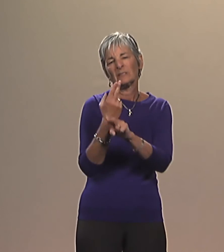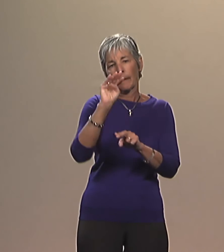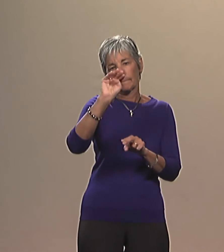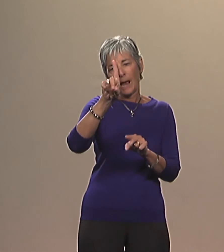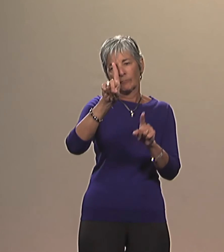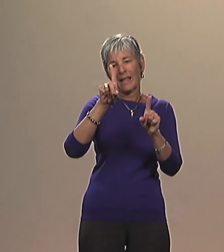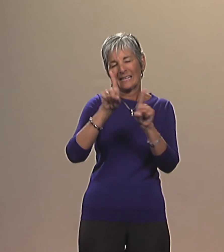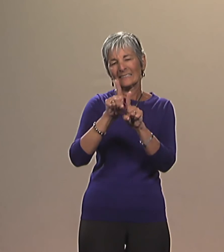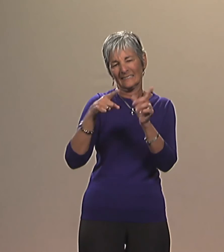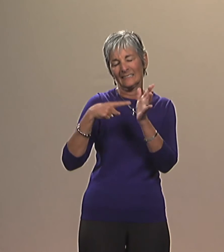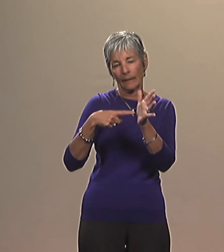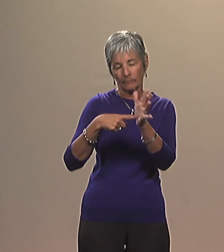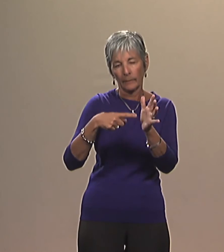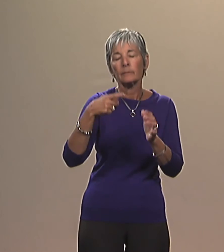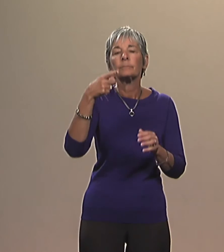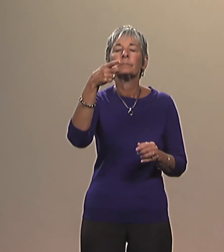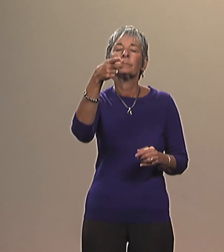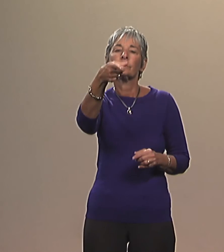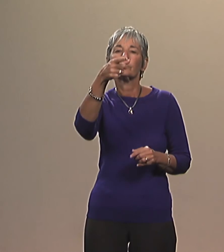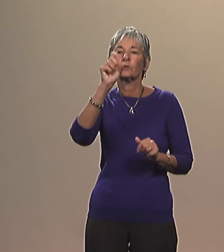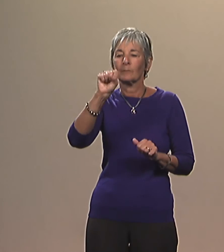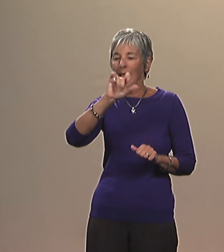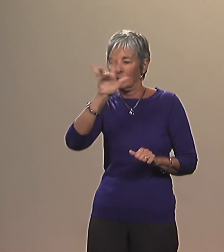example, is that you can find out what the laws say in Maryland.